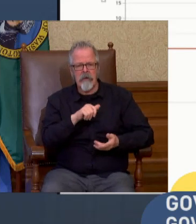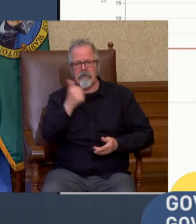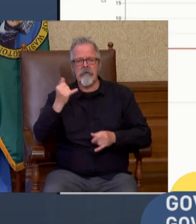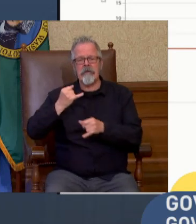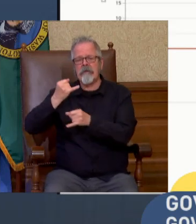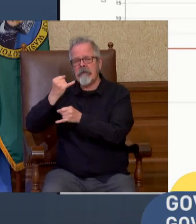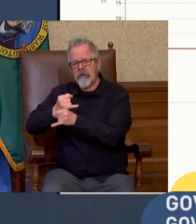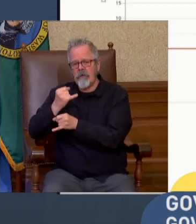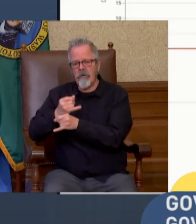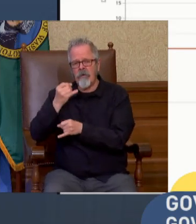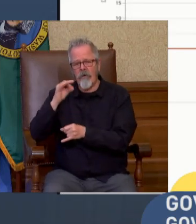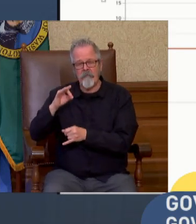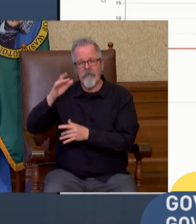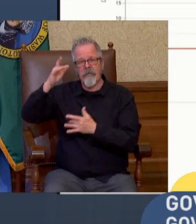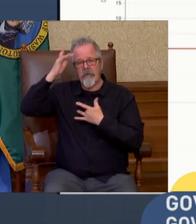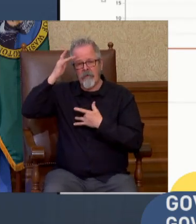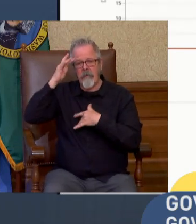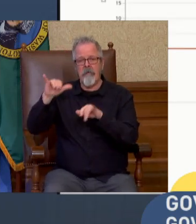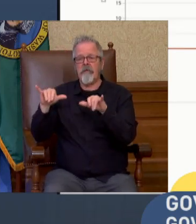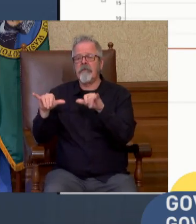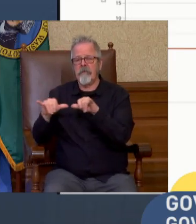depiction of some of the historical